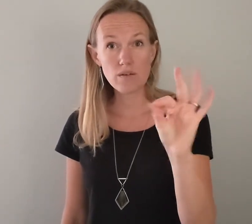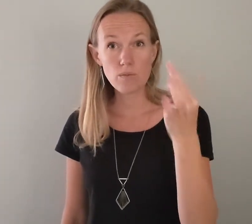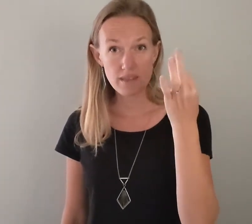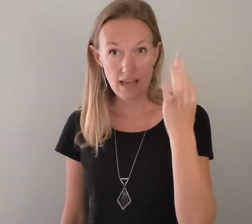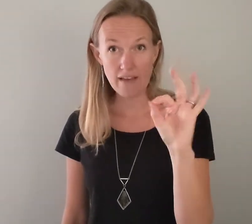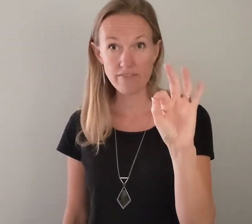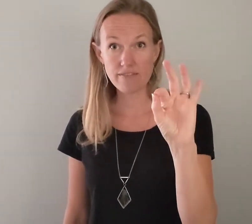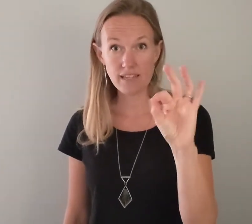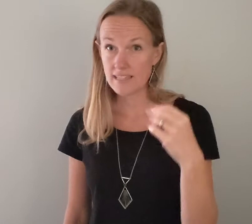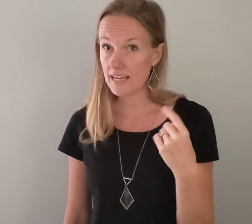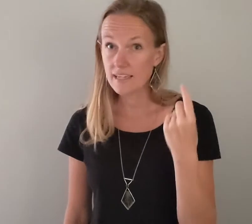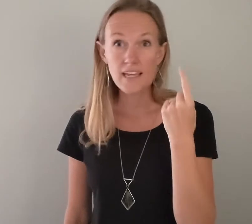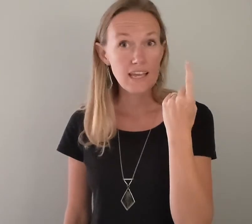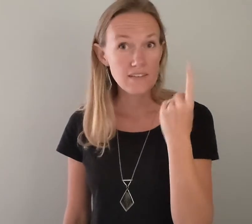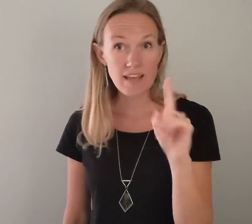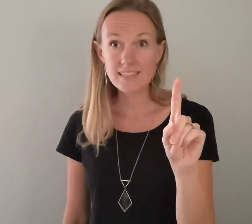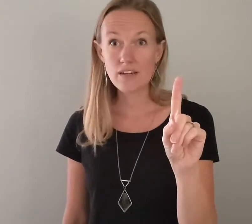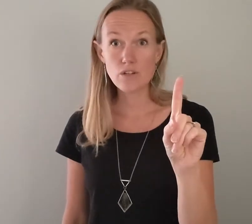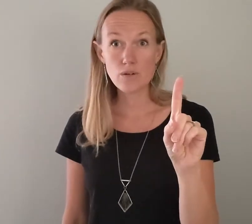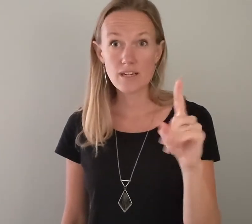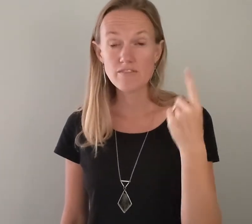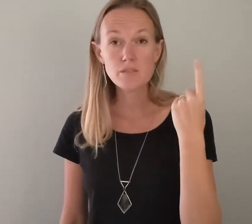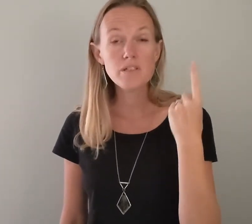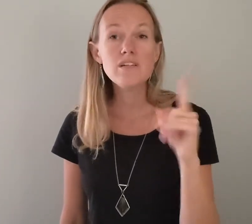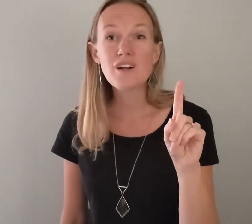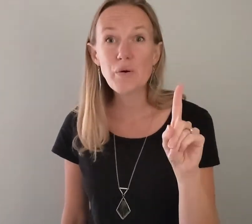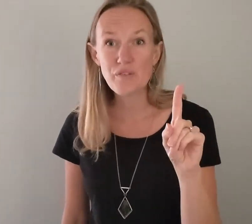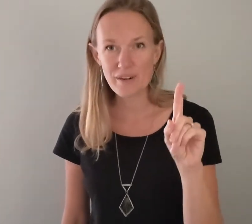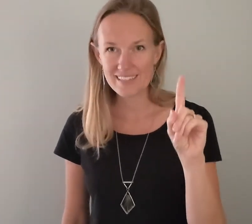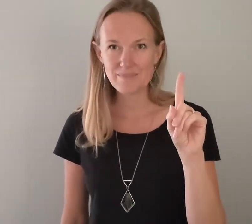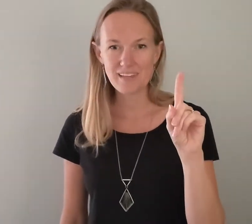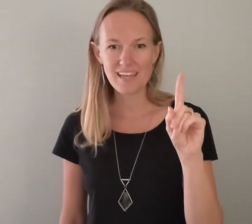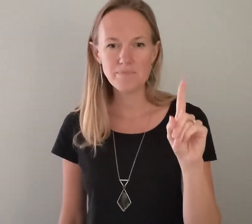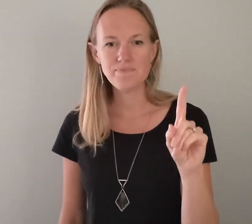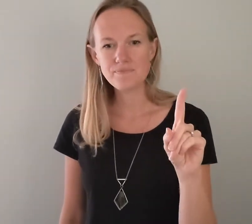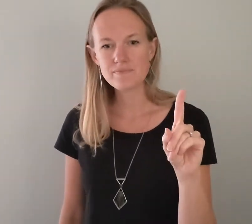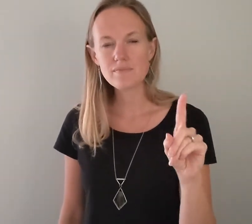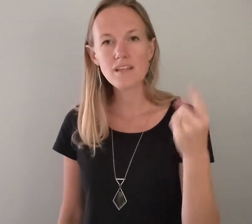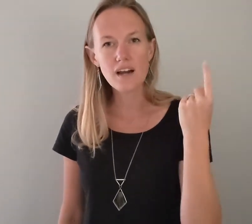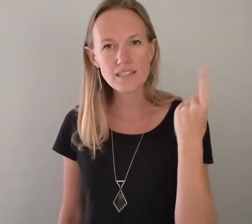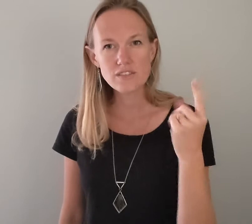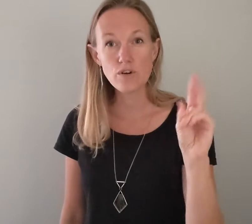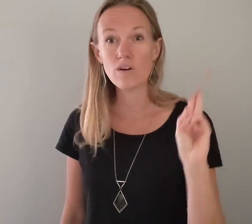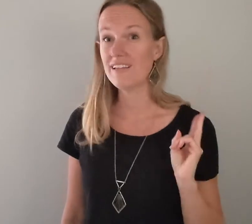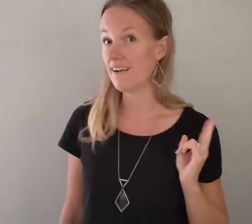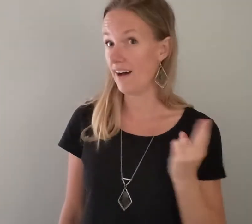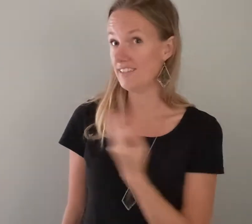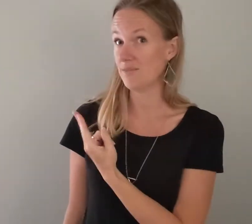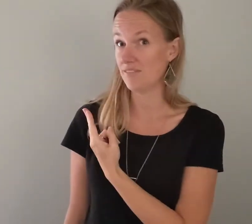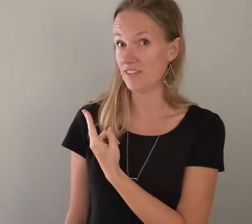with an F, like that. And if that's how you are comfortable, go for it, okay? God is for, and then us, we've learned